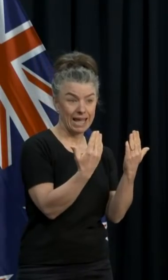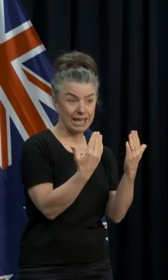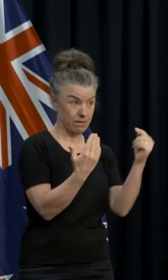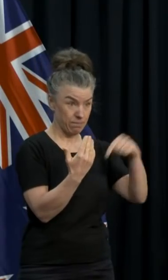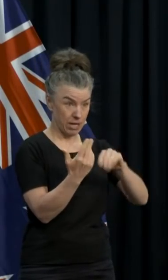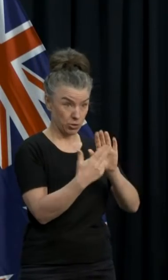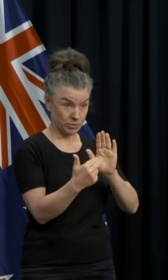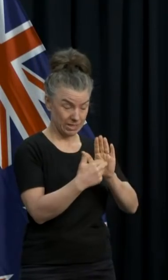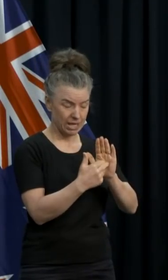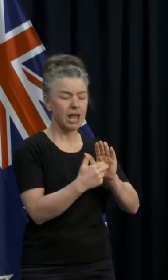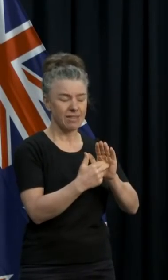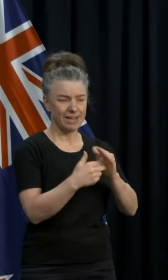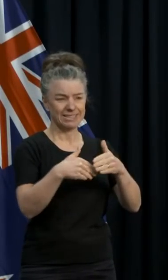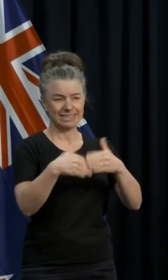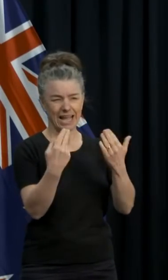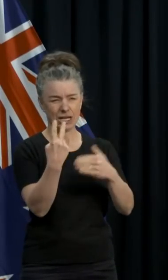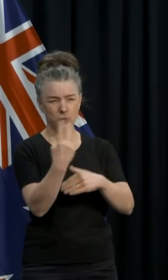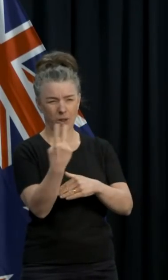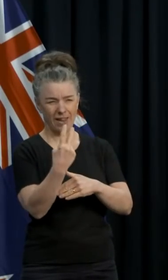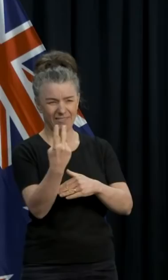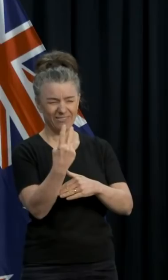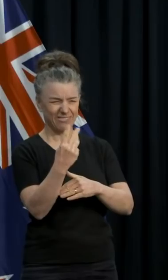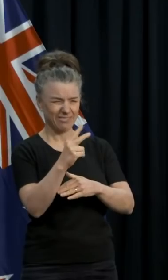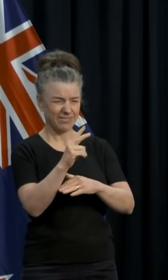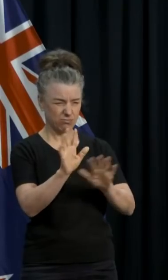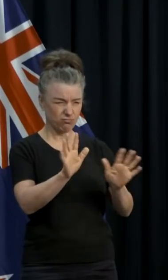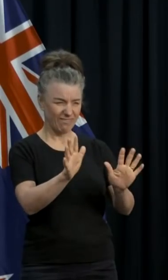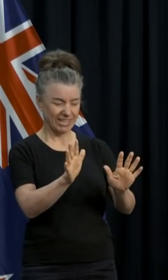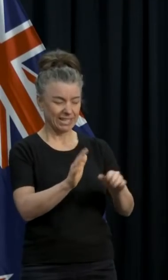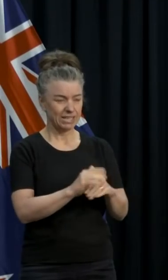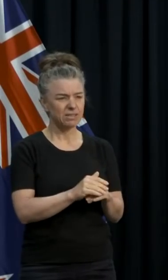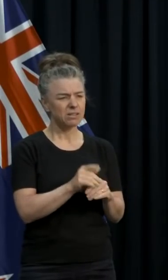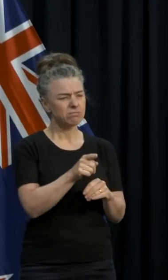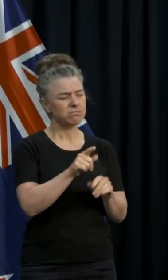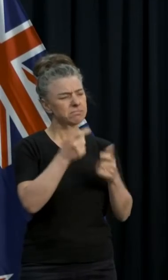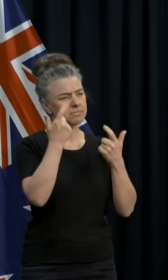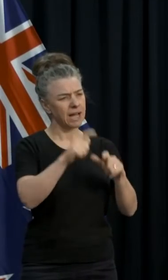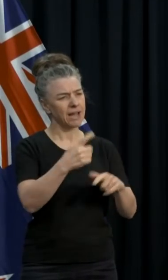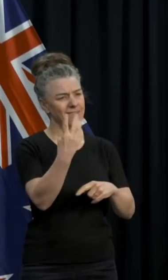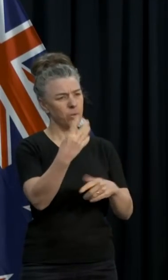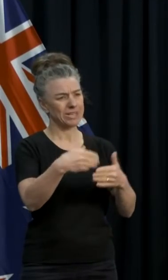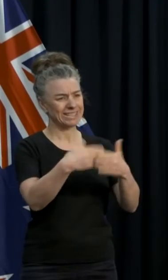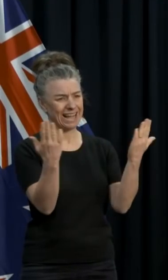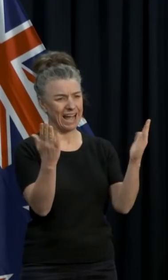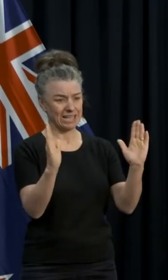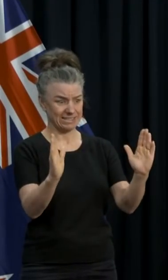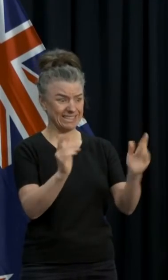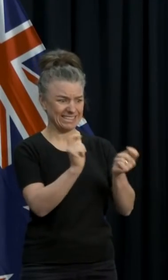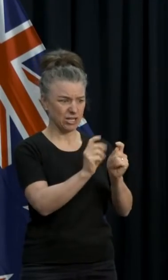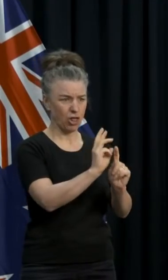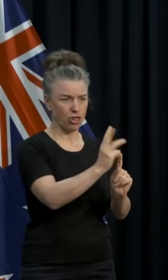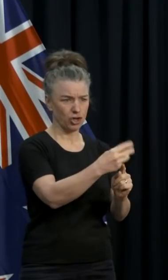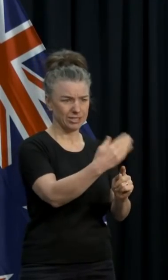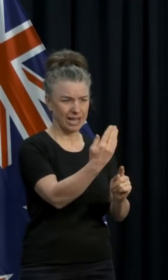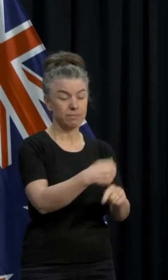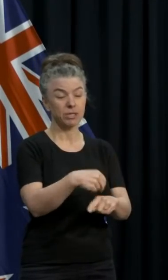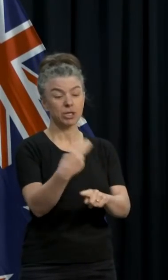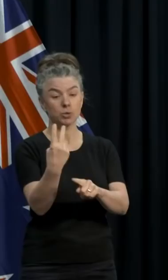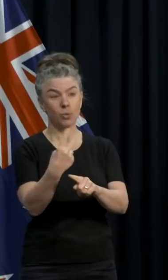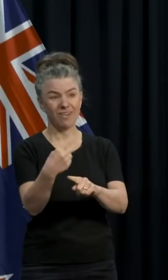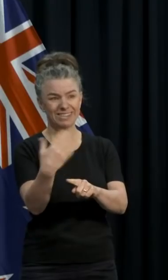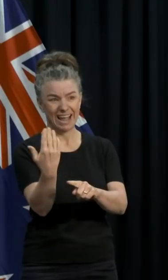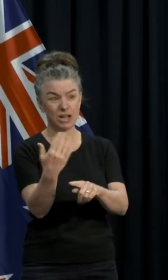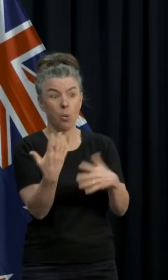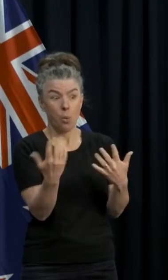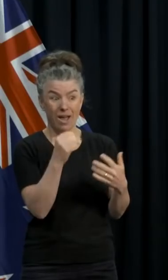then, during their 14-day isolation period in our managed isolation facilities, or at any time if